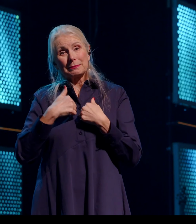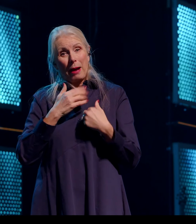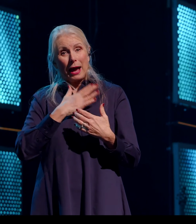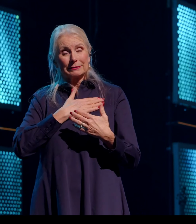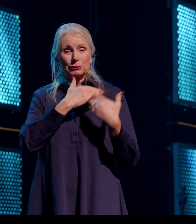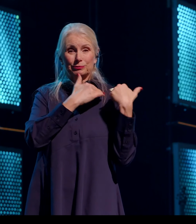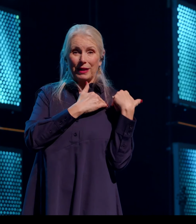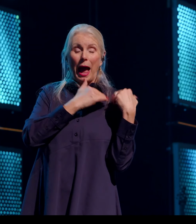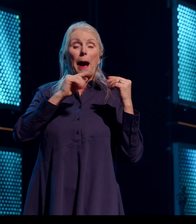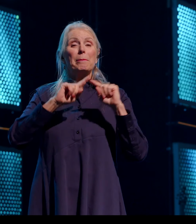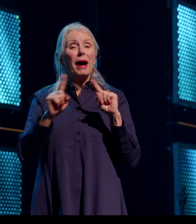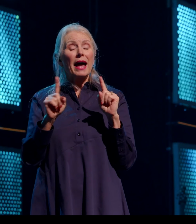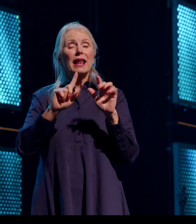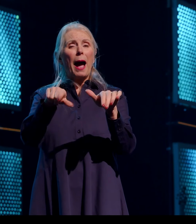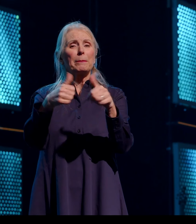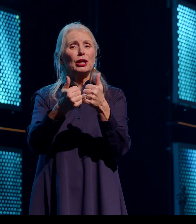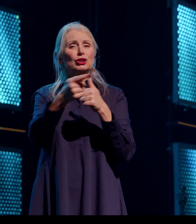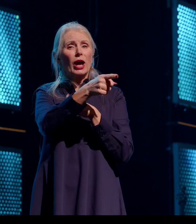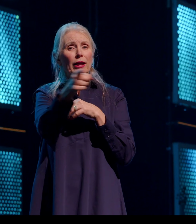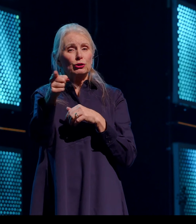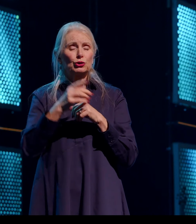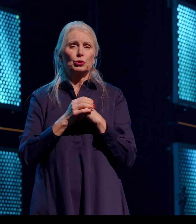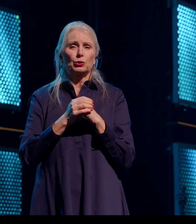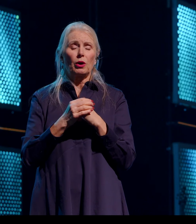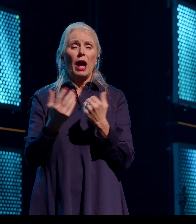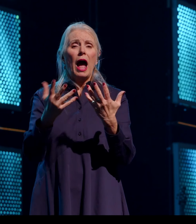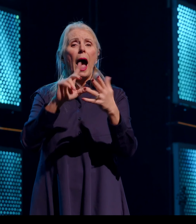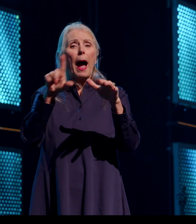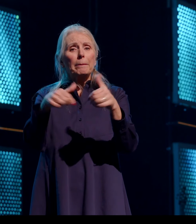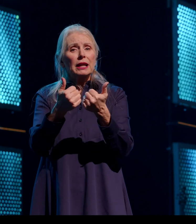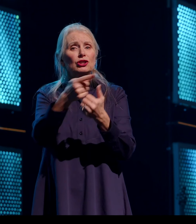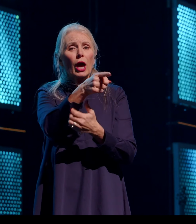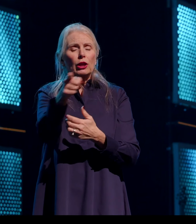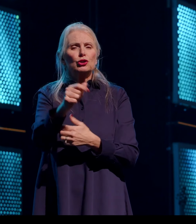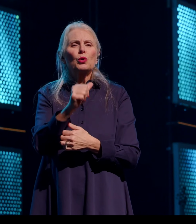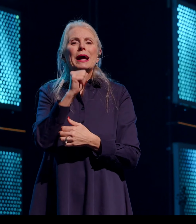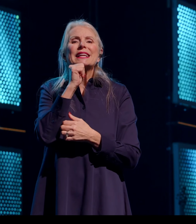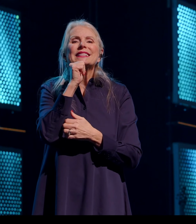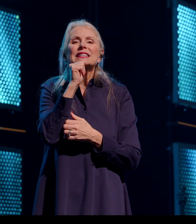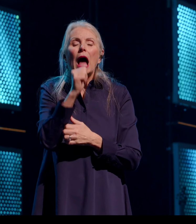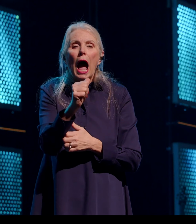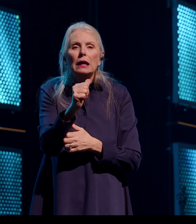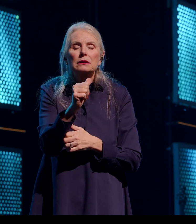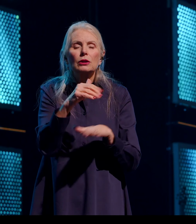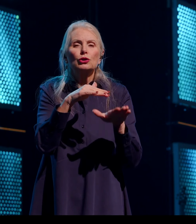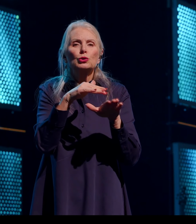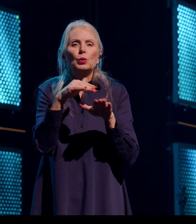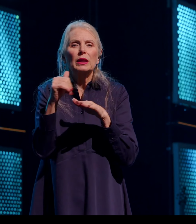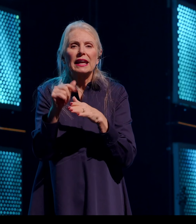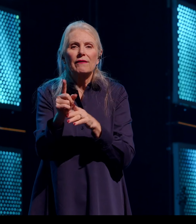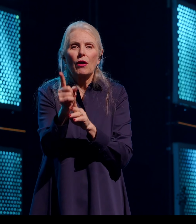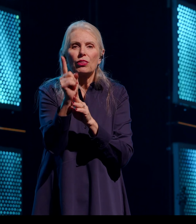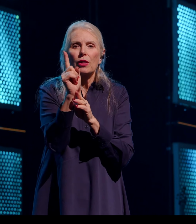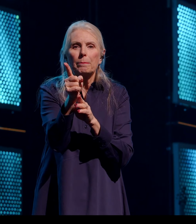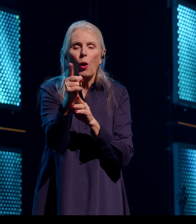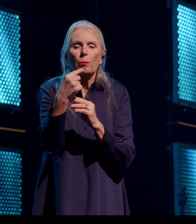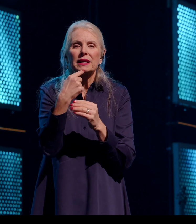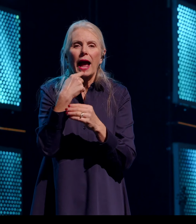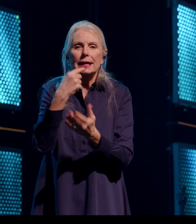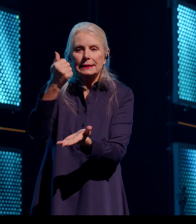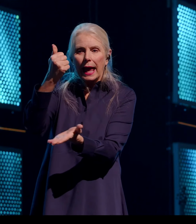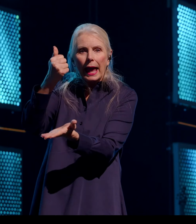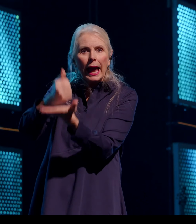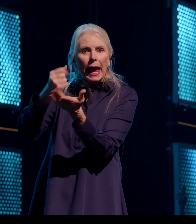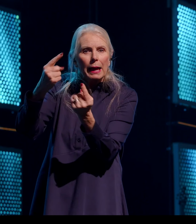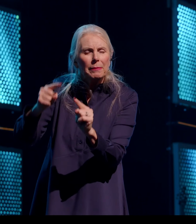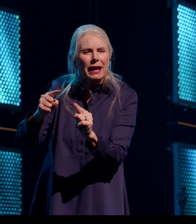Another thing I also want to challenge our church with is I want to challenge you not to leave right when I'm done preaching, but stay during that last lost